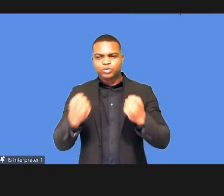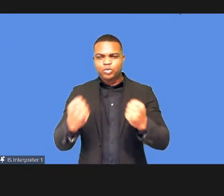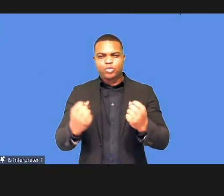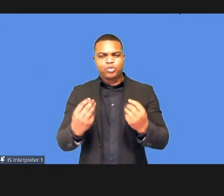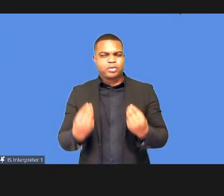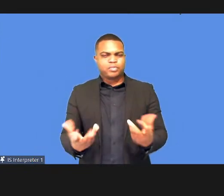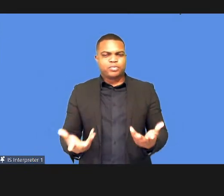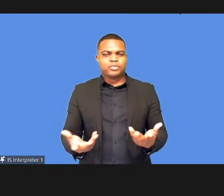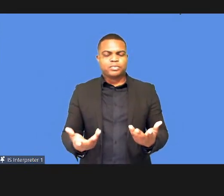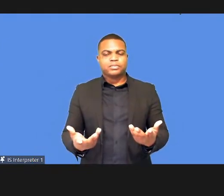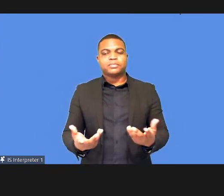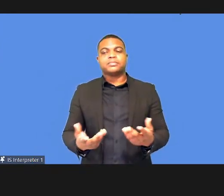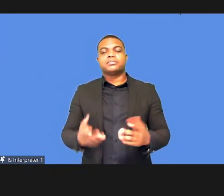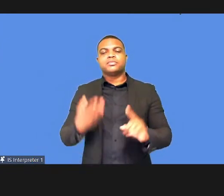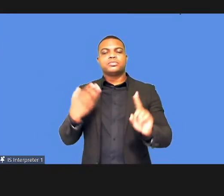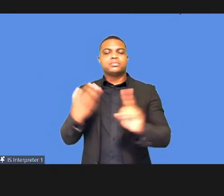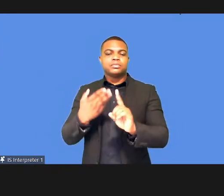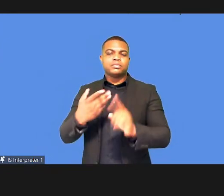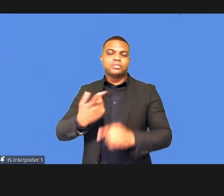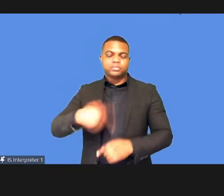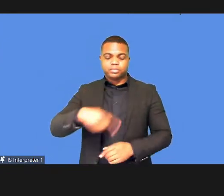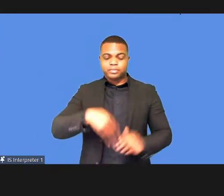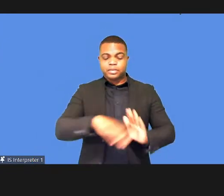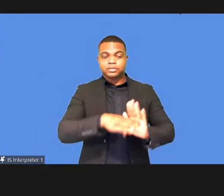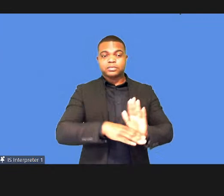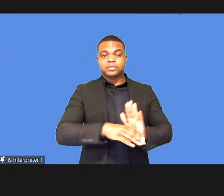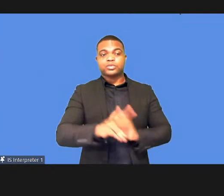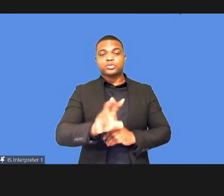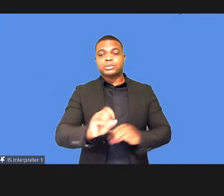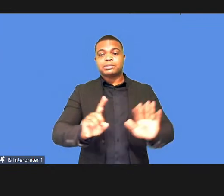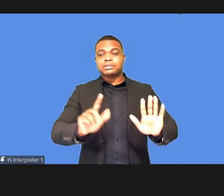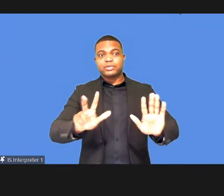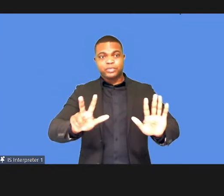2030. Mrs. Tauza?